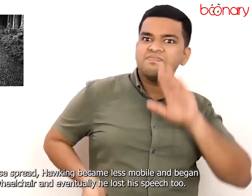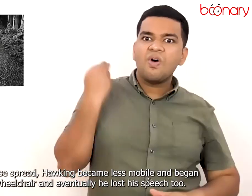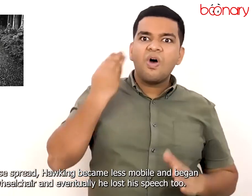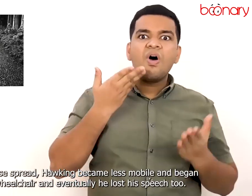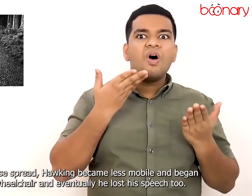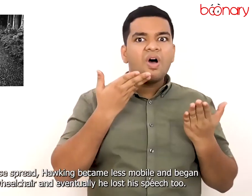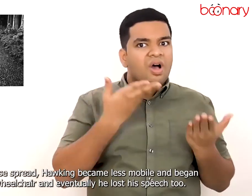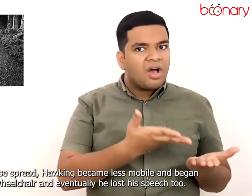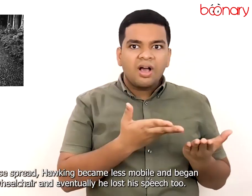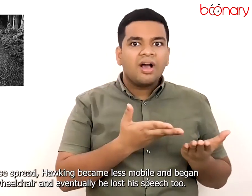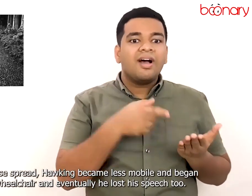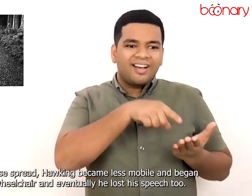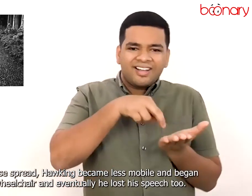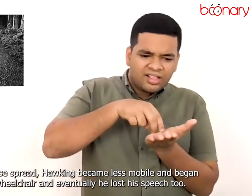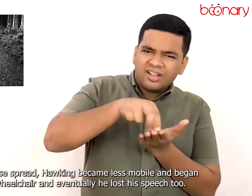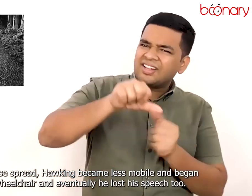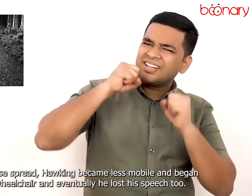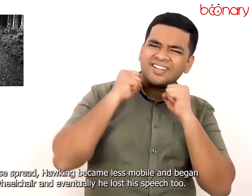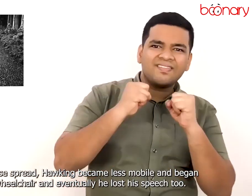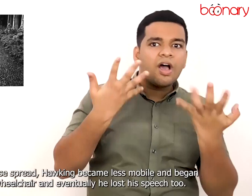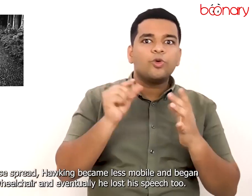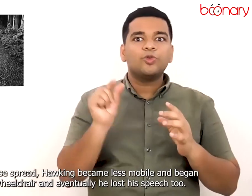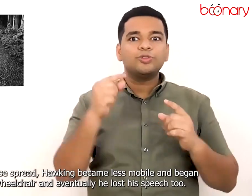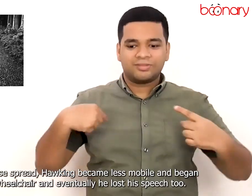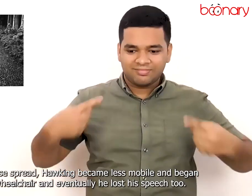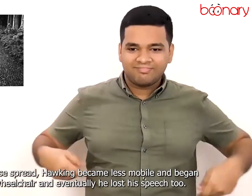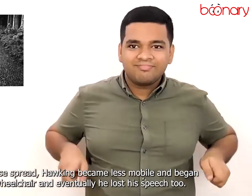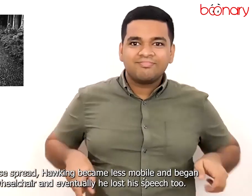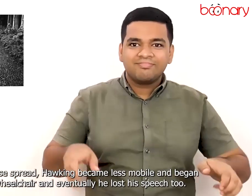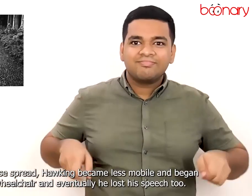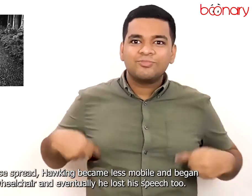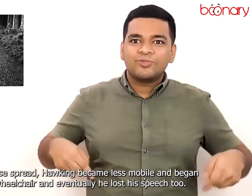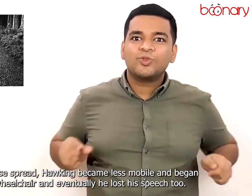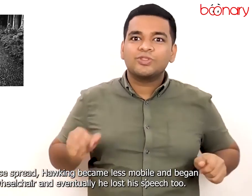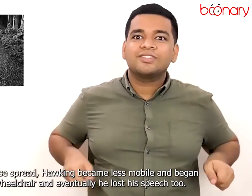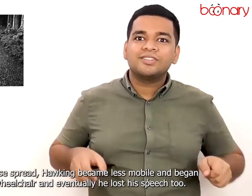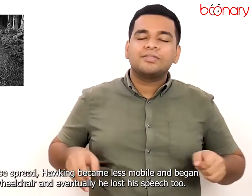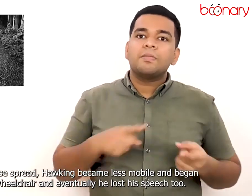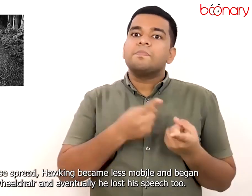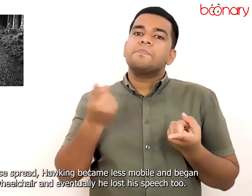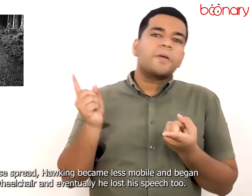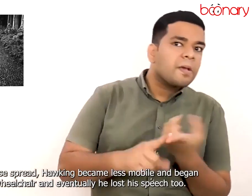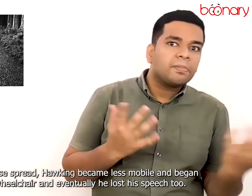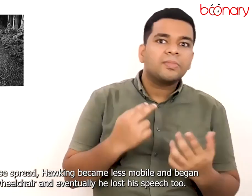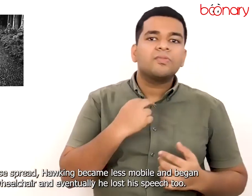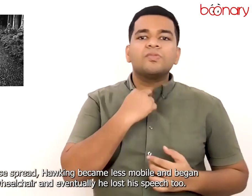became less mobile and began using a wheelchair, and eventually he lost his speech